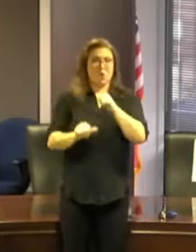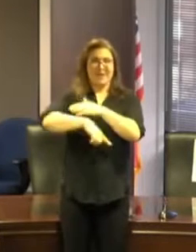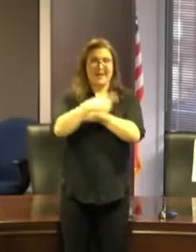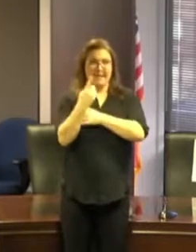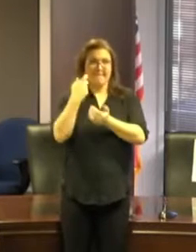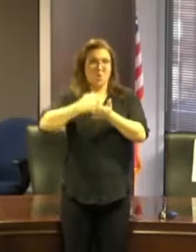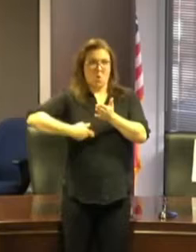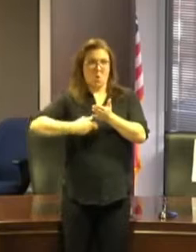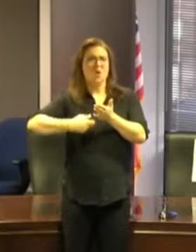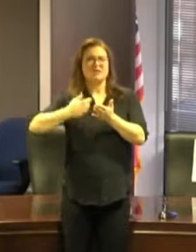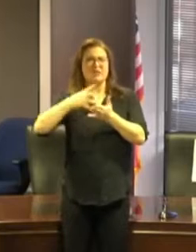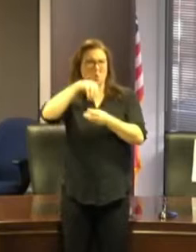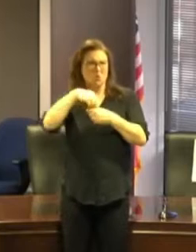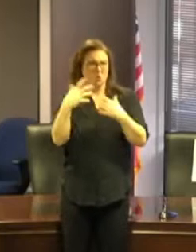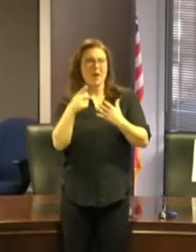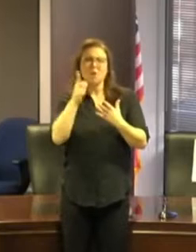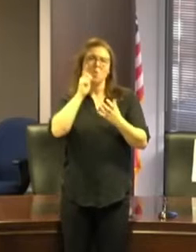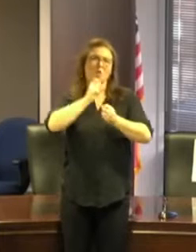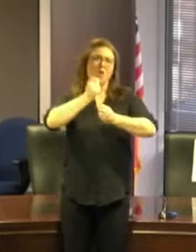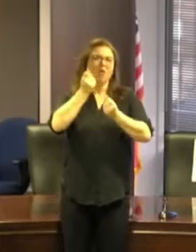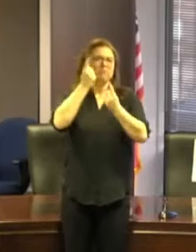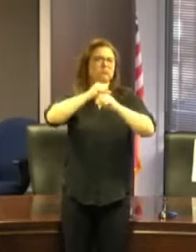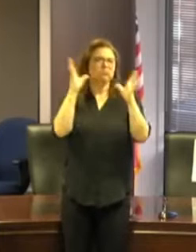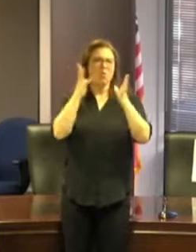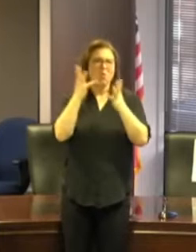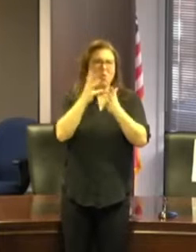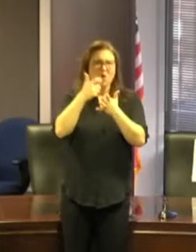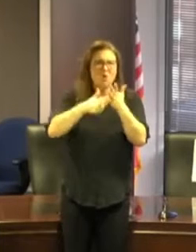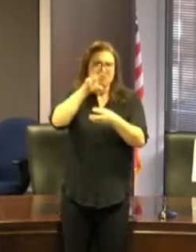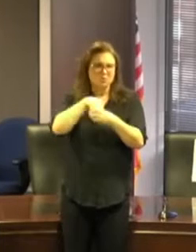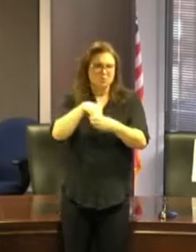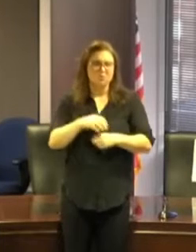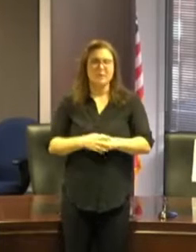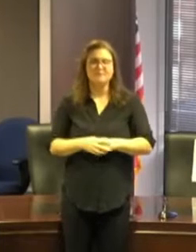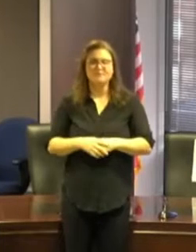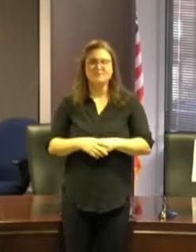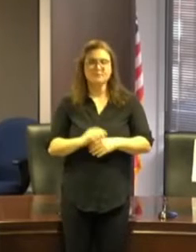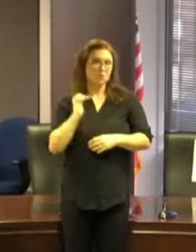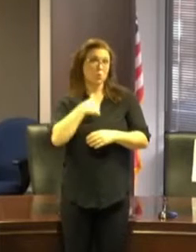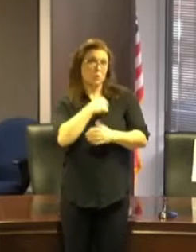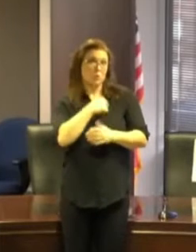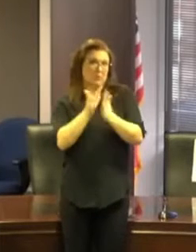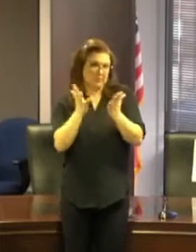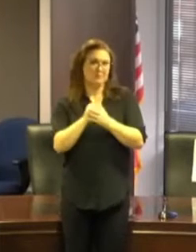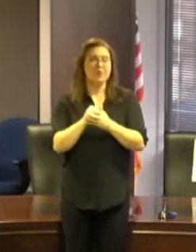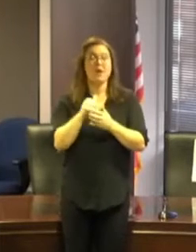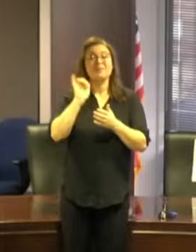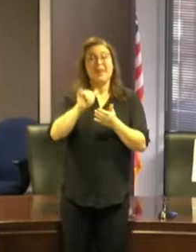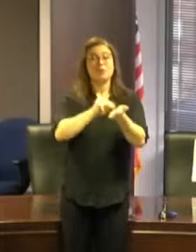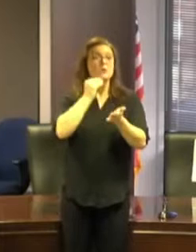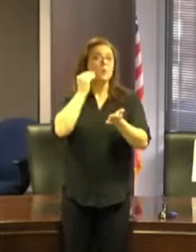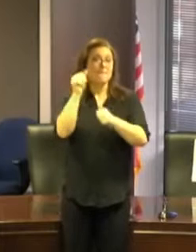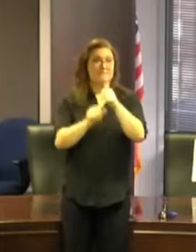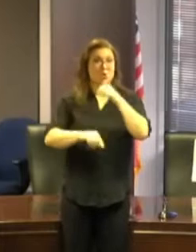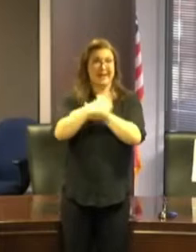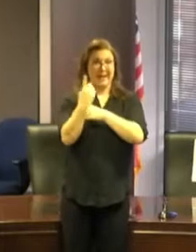you a better understanding of exactly what we're requesting. The nursing home per diem is made up of the following